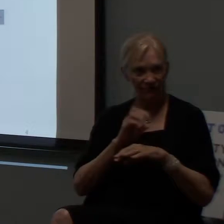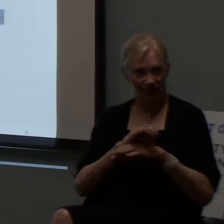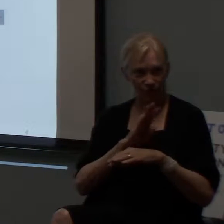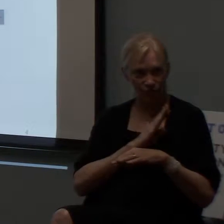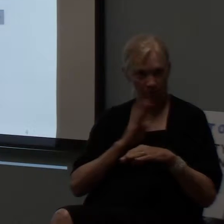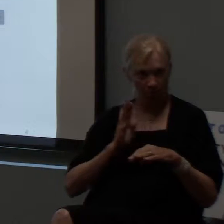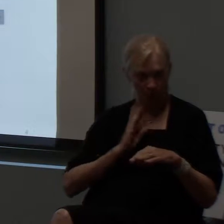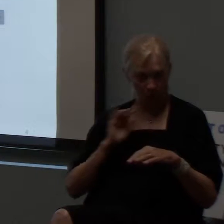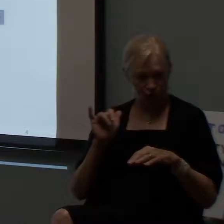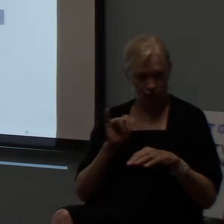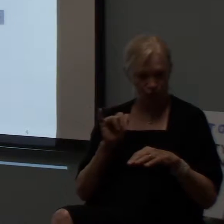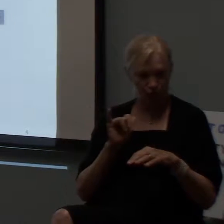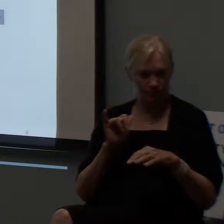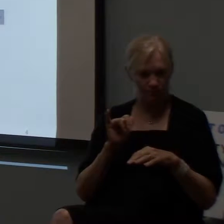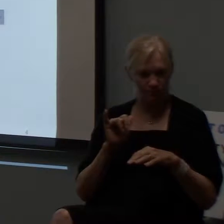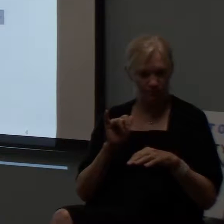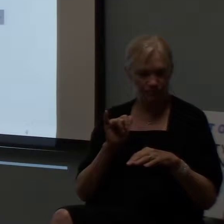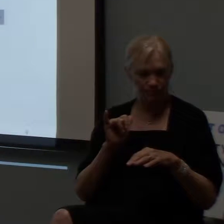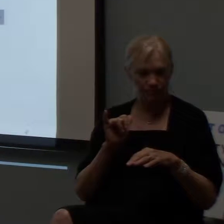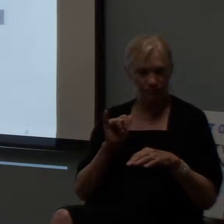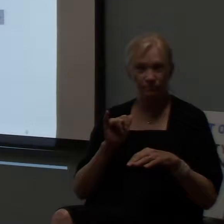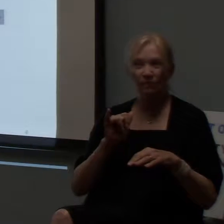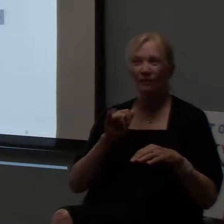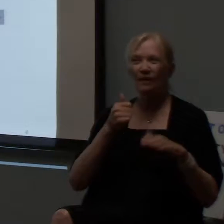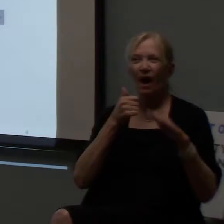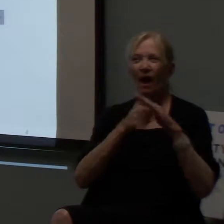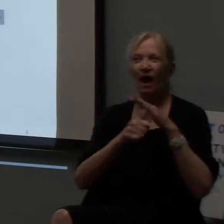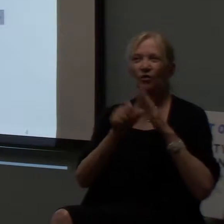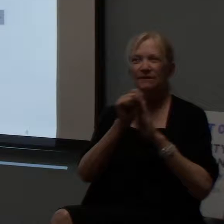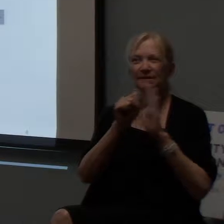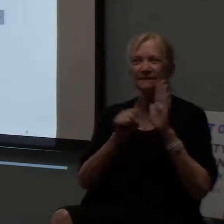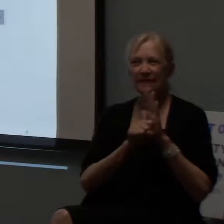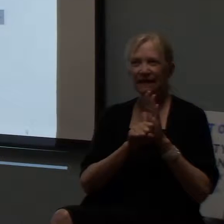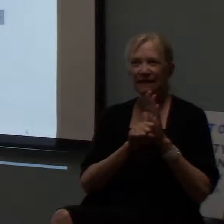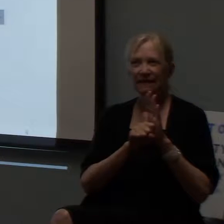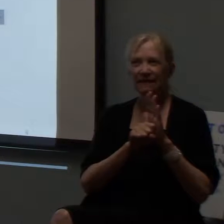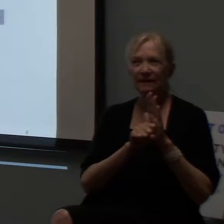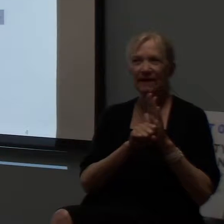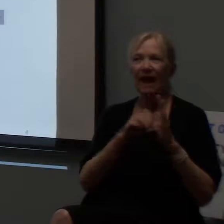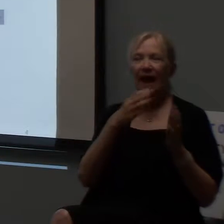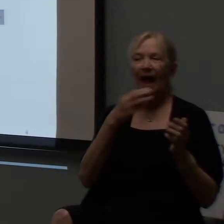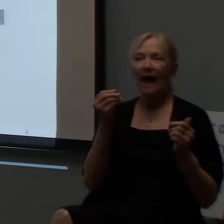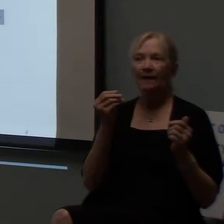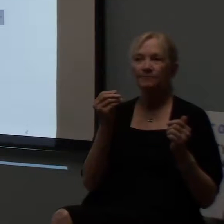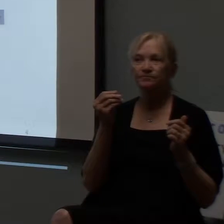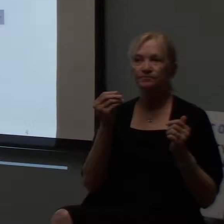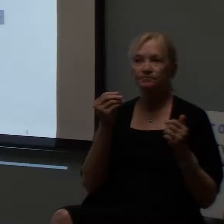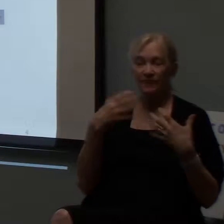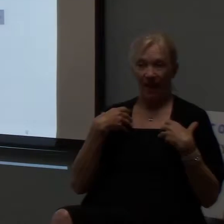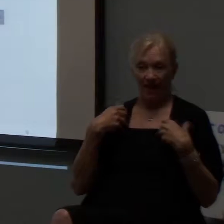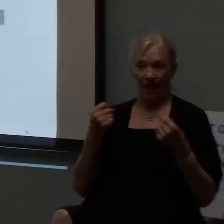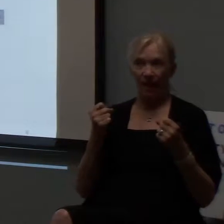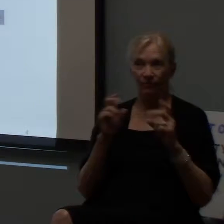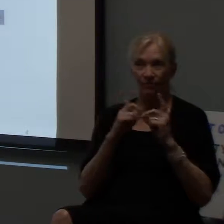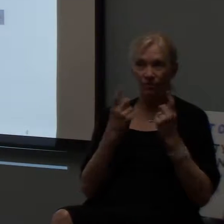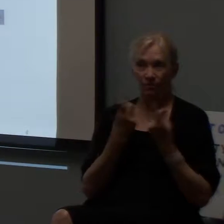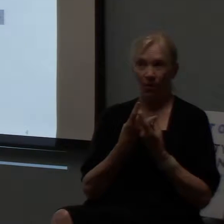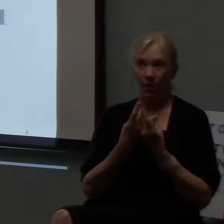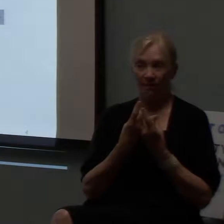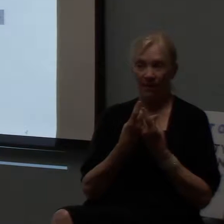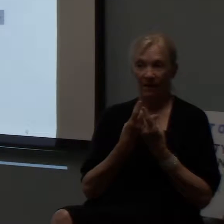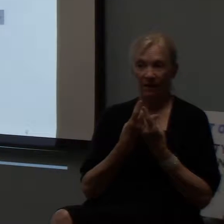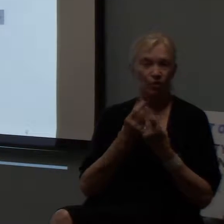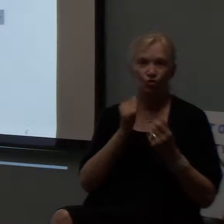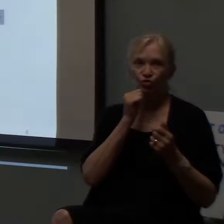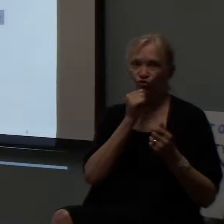little bit, it's a little bit of a hybrid under state statute. So the Board of Health and the health department